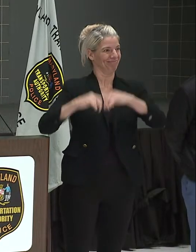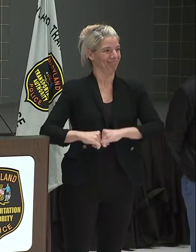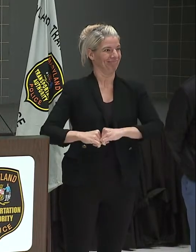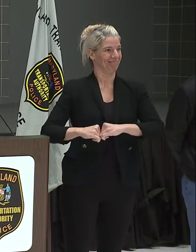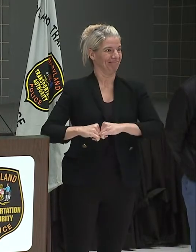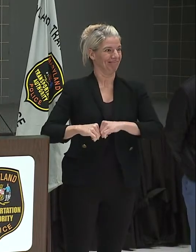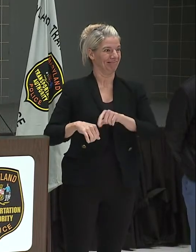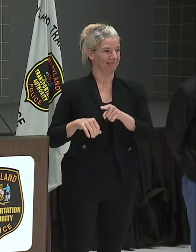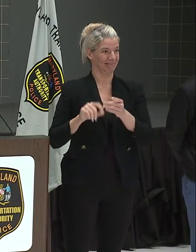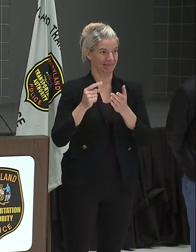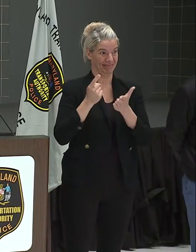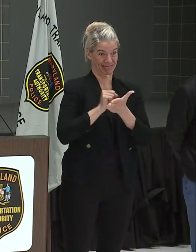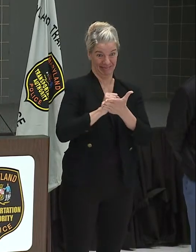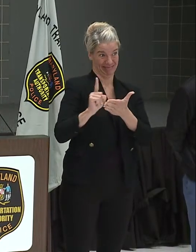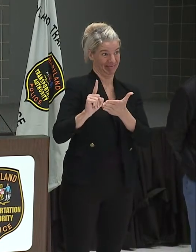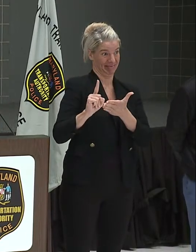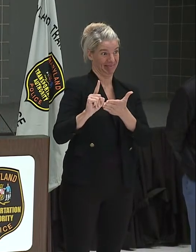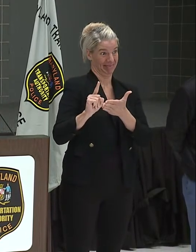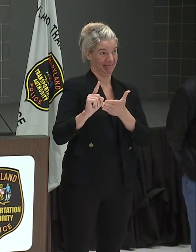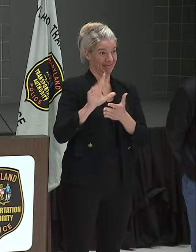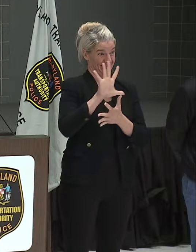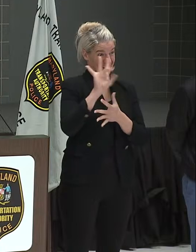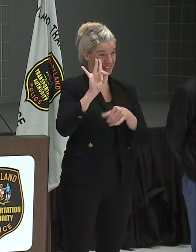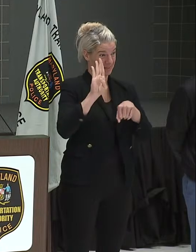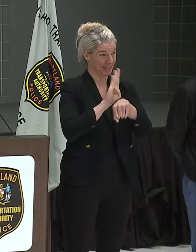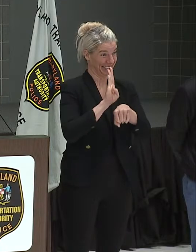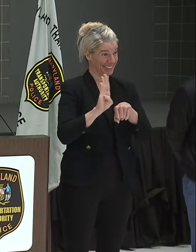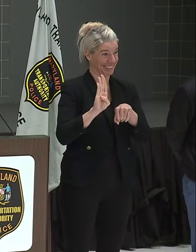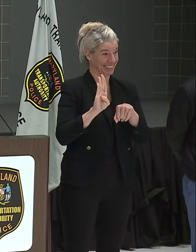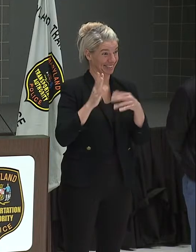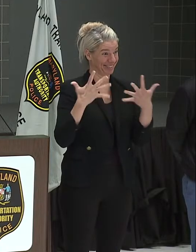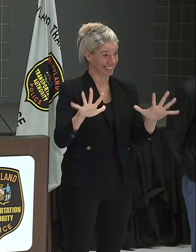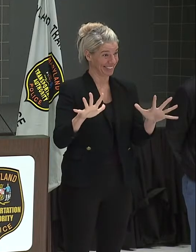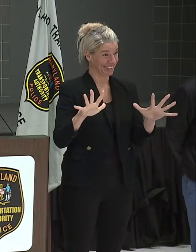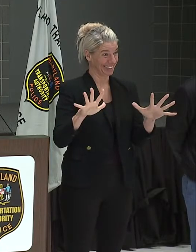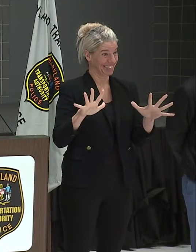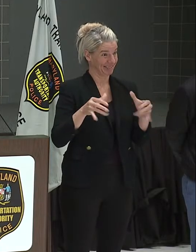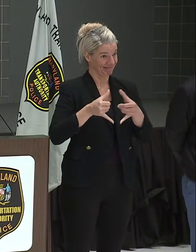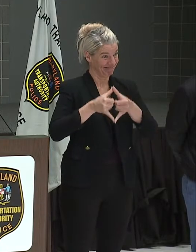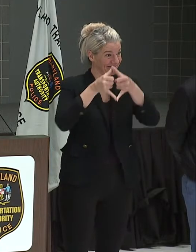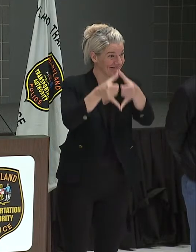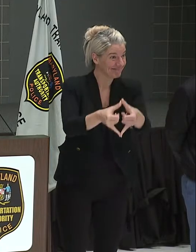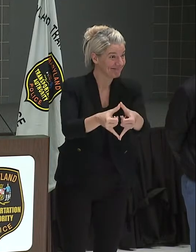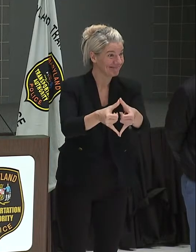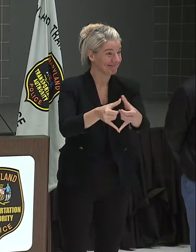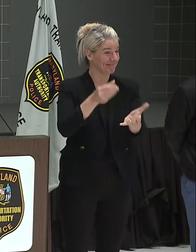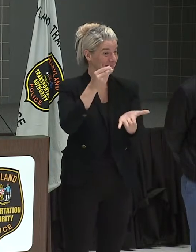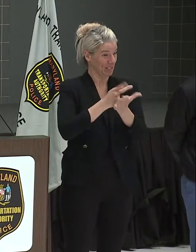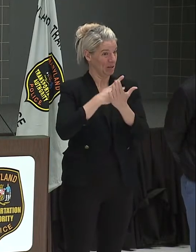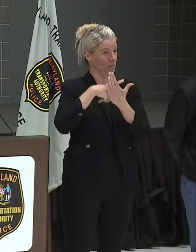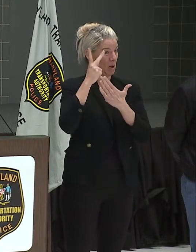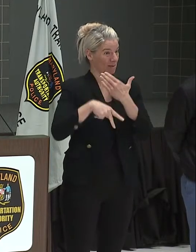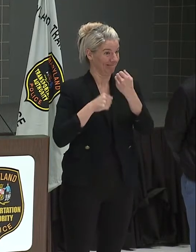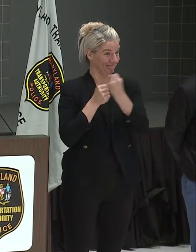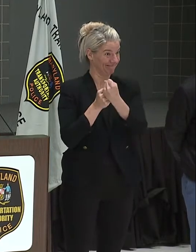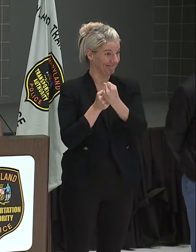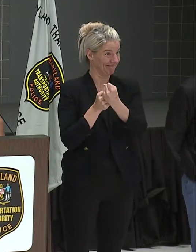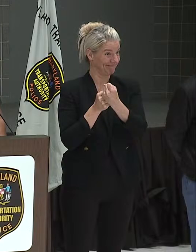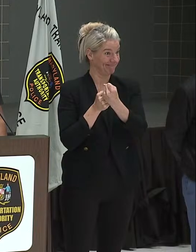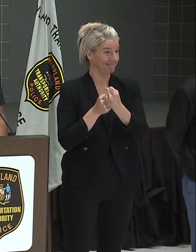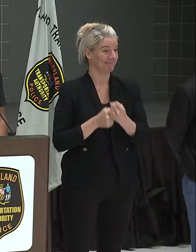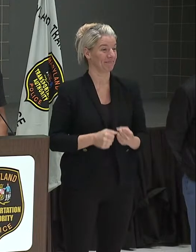1 week, 58 businesses have received approval for the program. We've